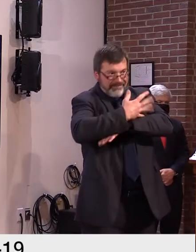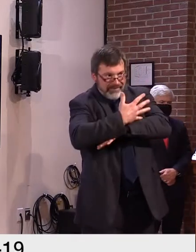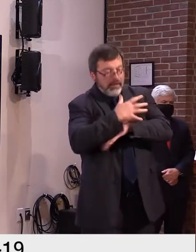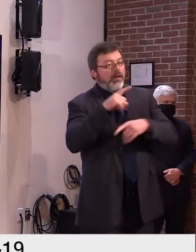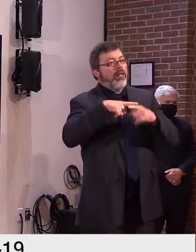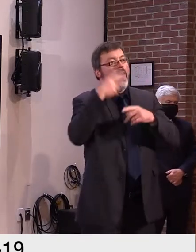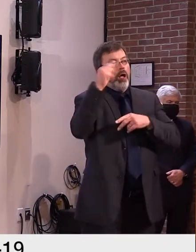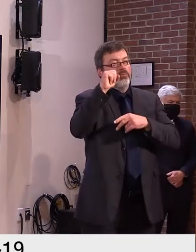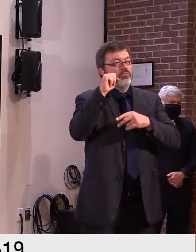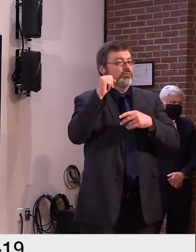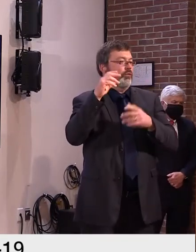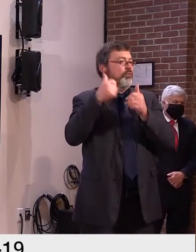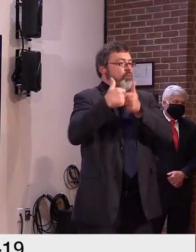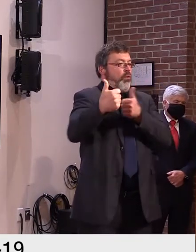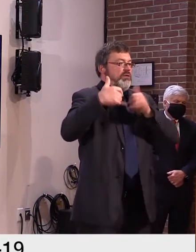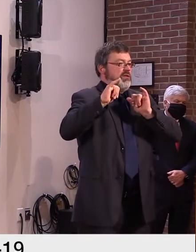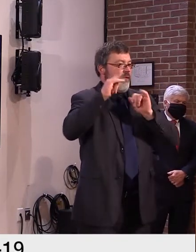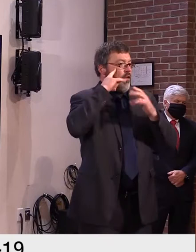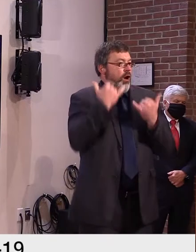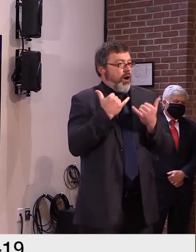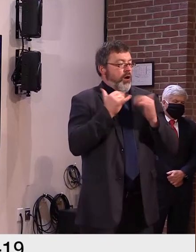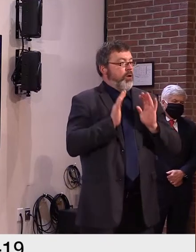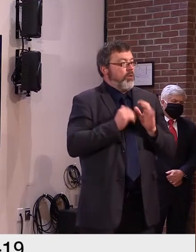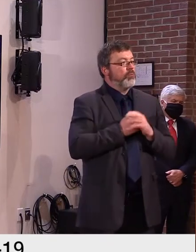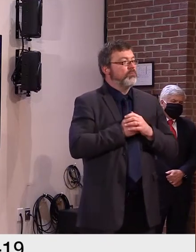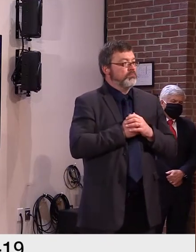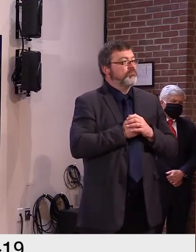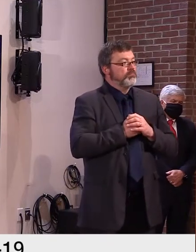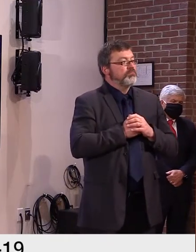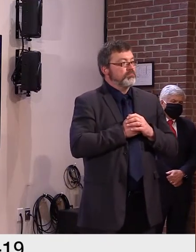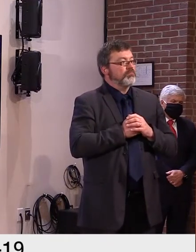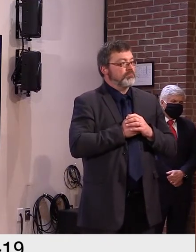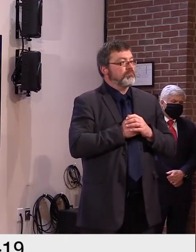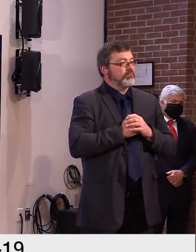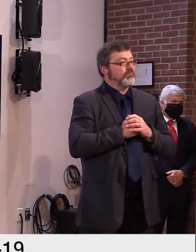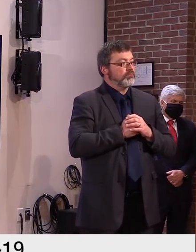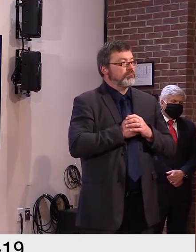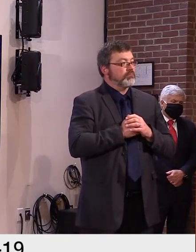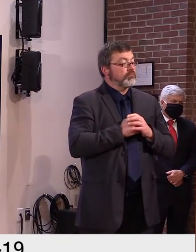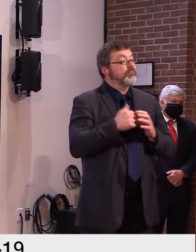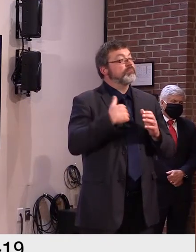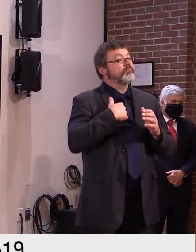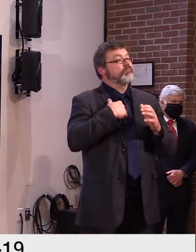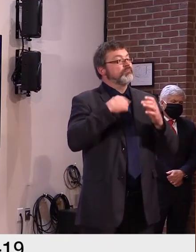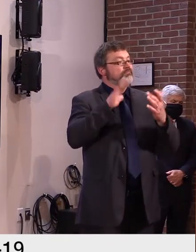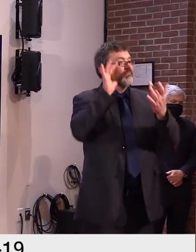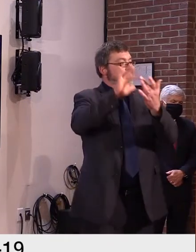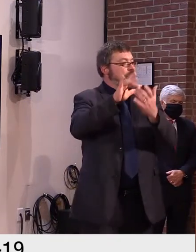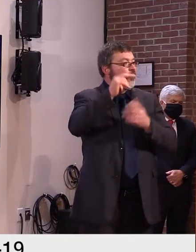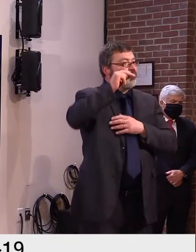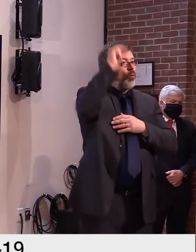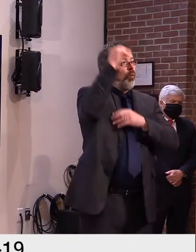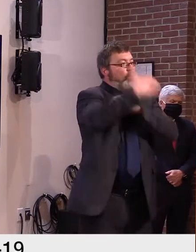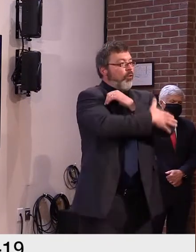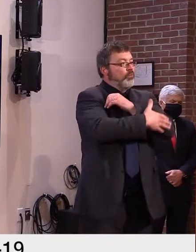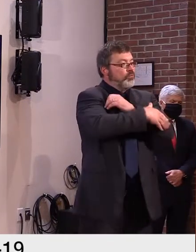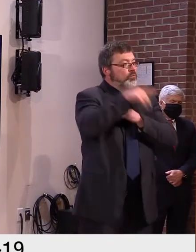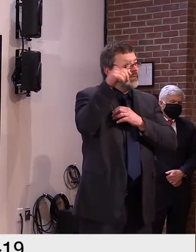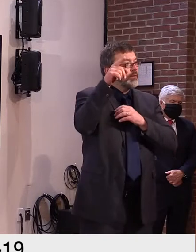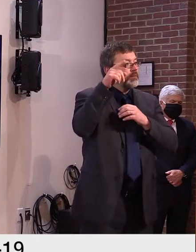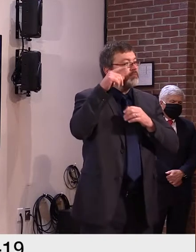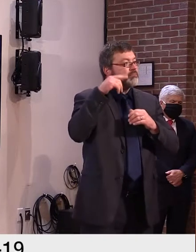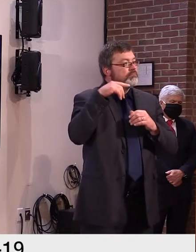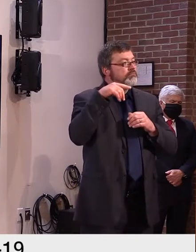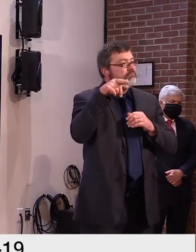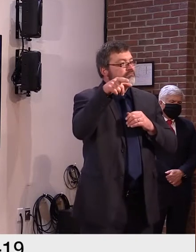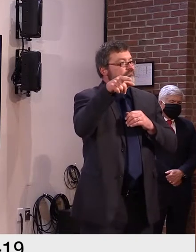Union, this week. North Country is one of our largest supervisory unions from a geographic perspective. It stretches